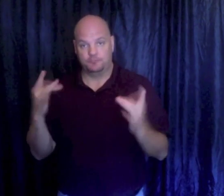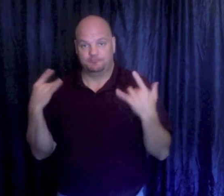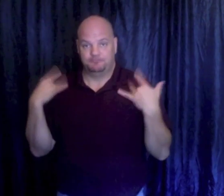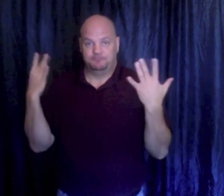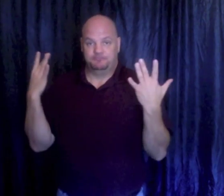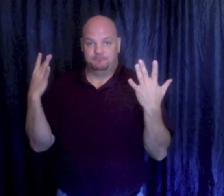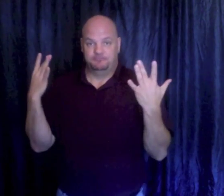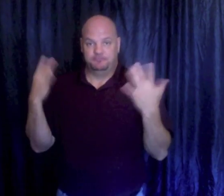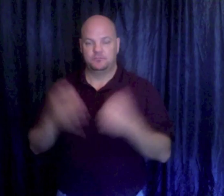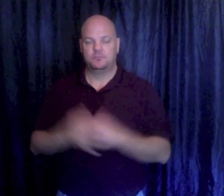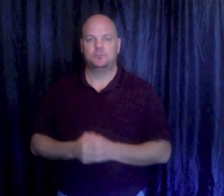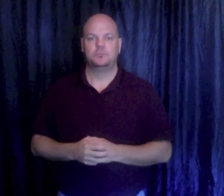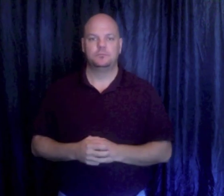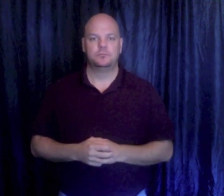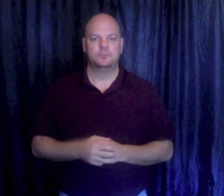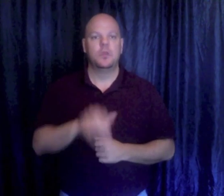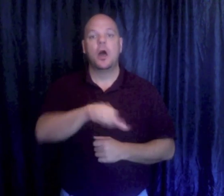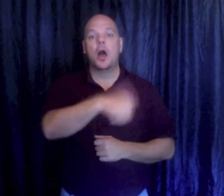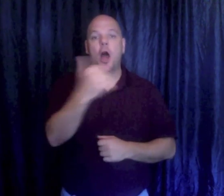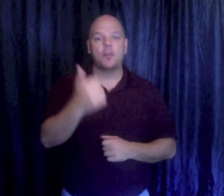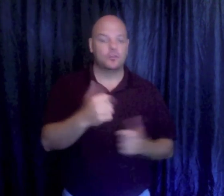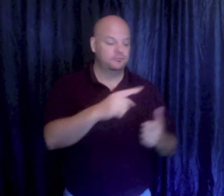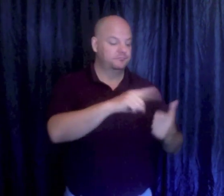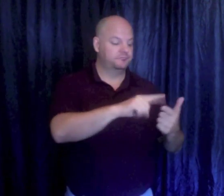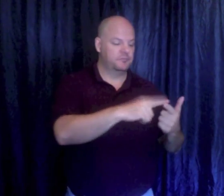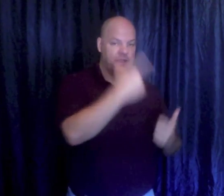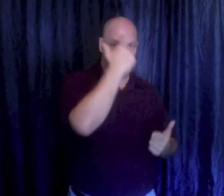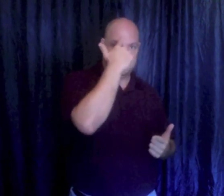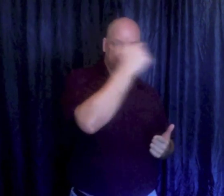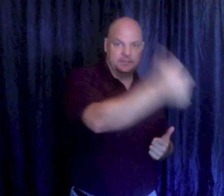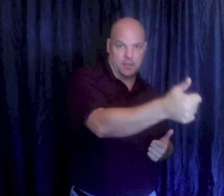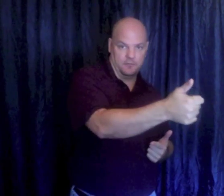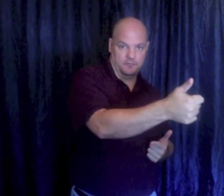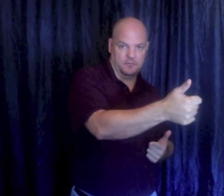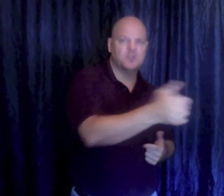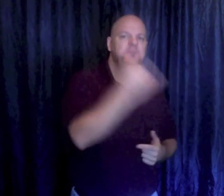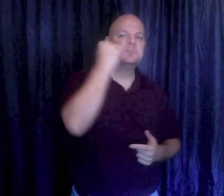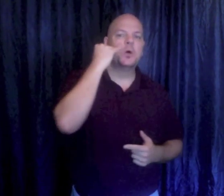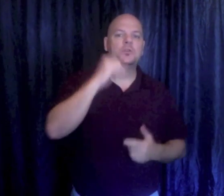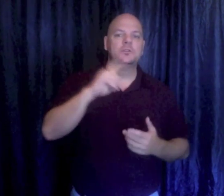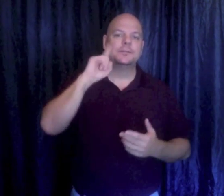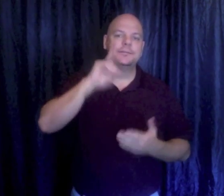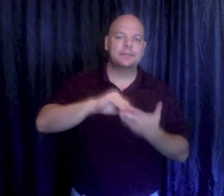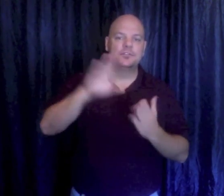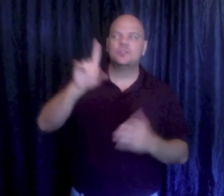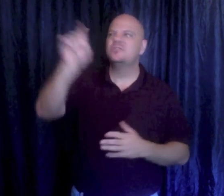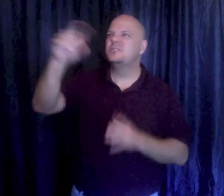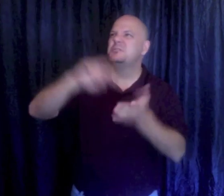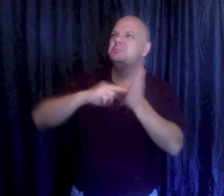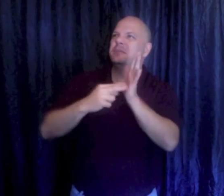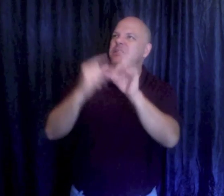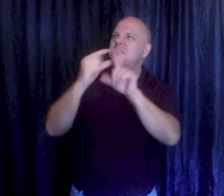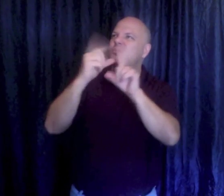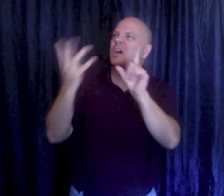Other ones might be think self. So if the student says, what does this word mean? And you go, think self, not my